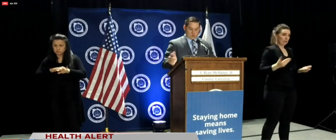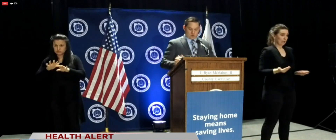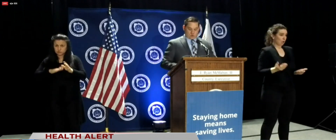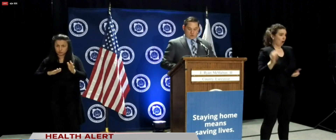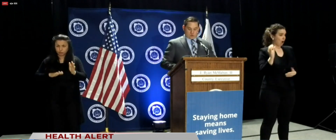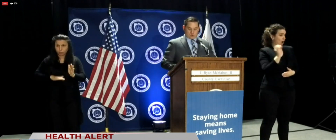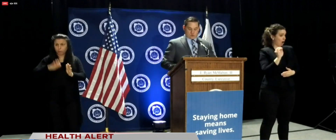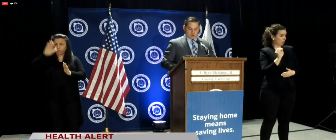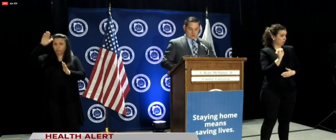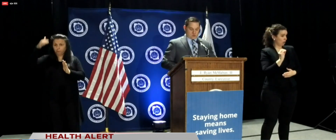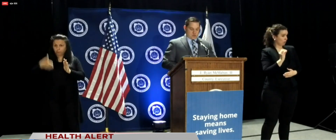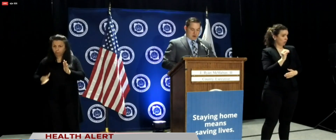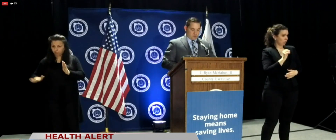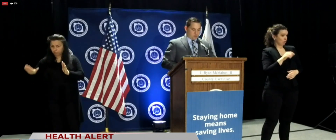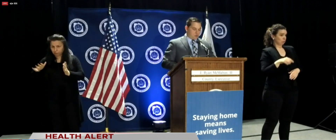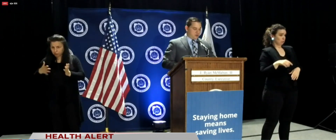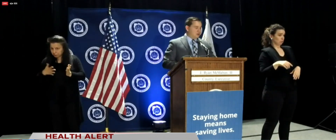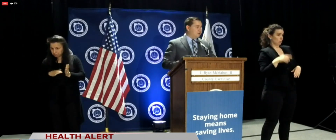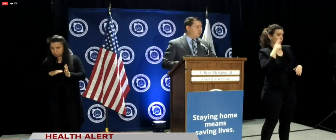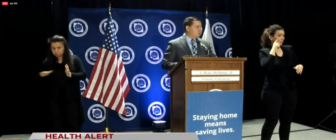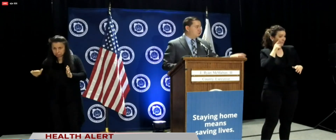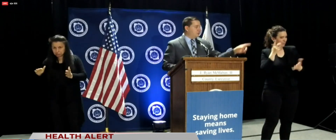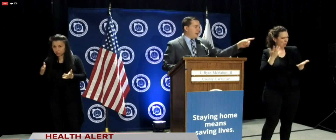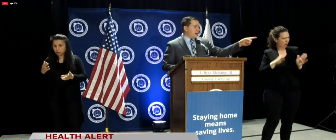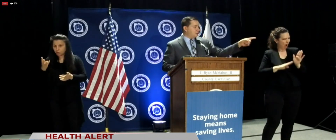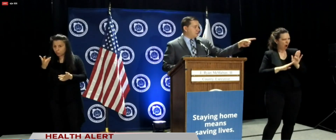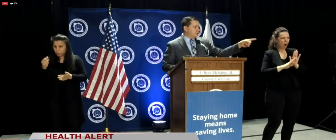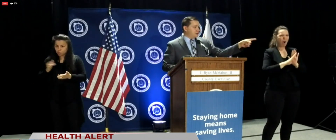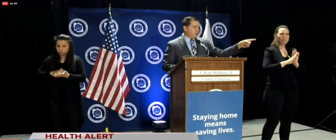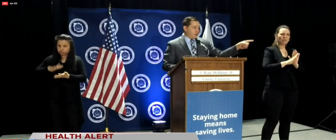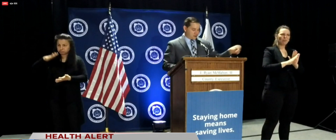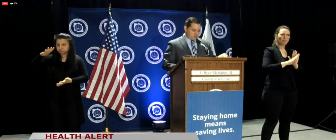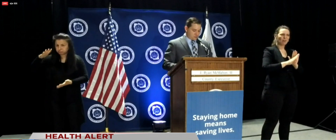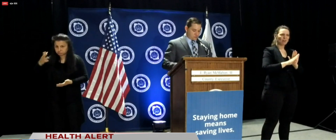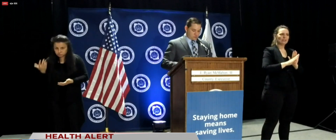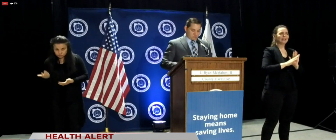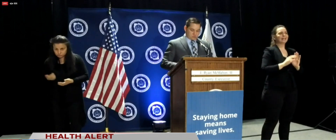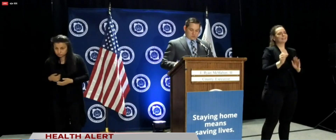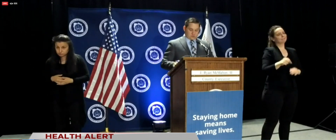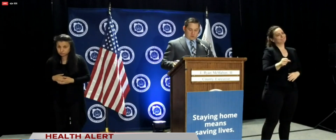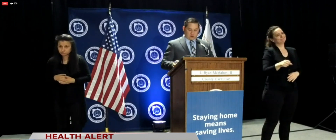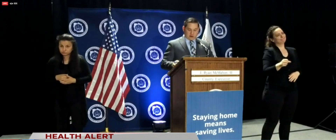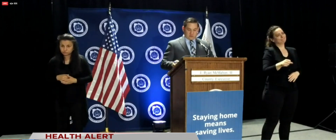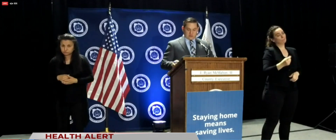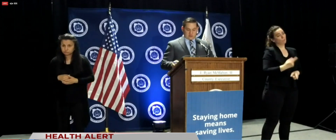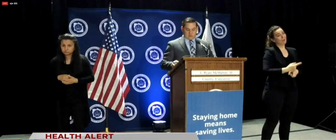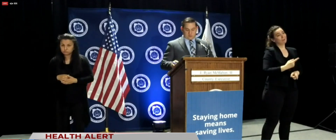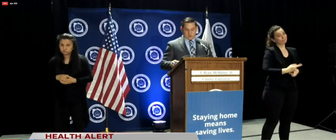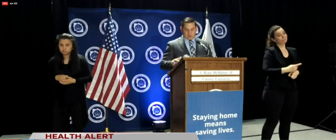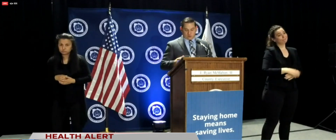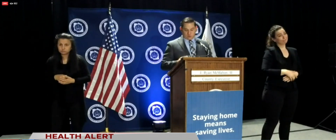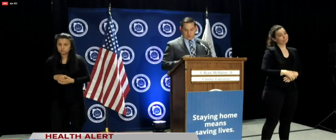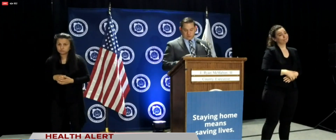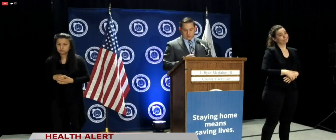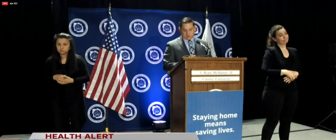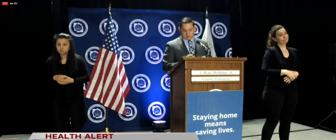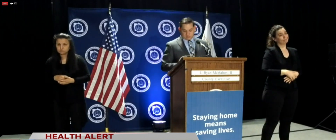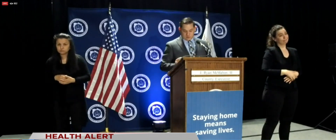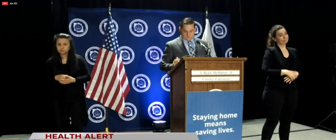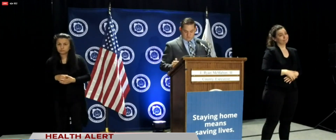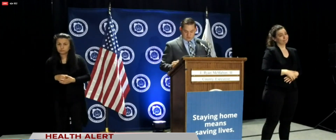headed in a direction we don't want to go. Yeah, well, we would need, for that to get better, tomorrow I would need to come to you